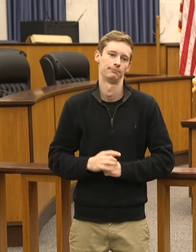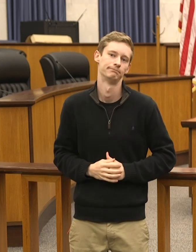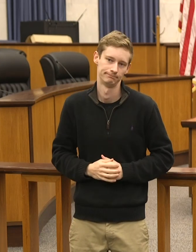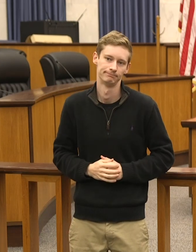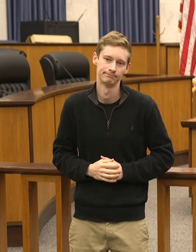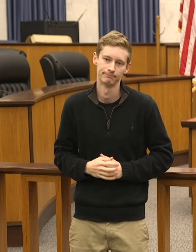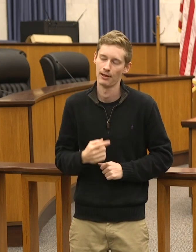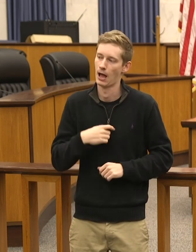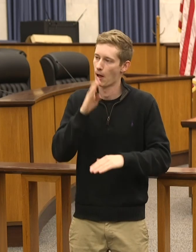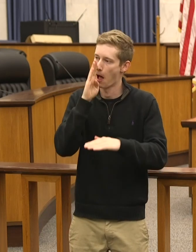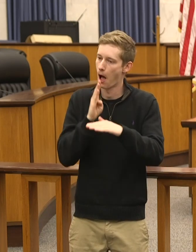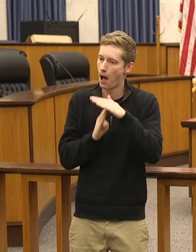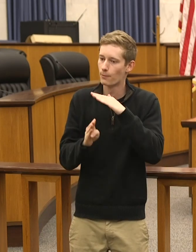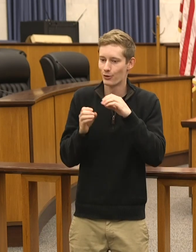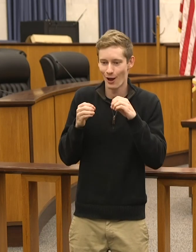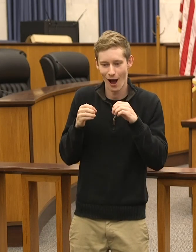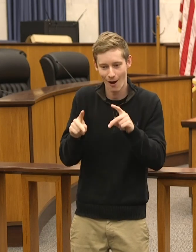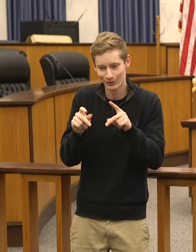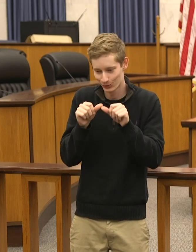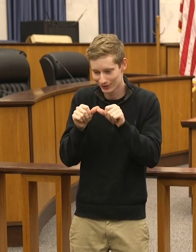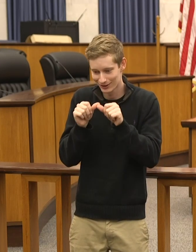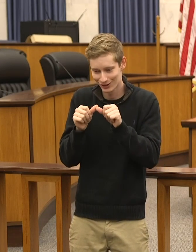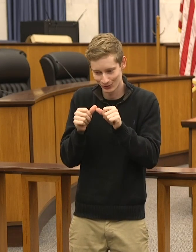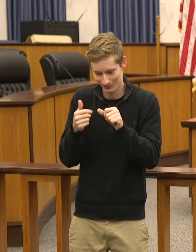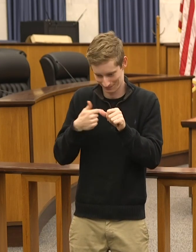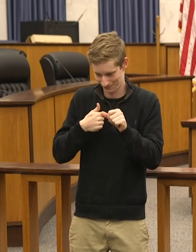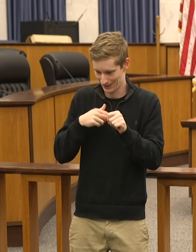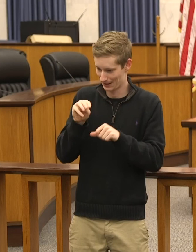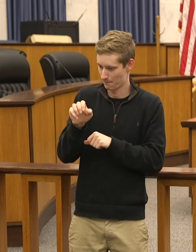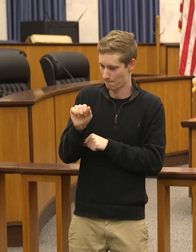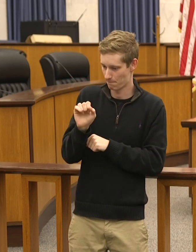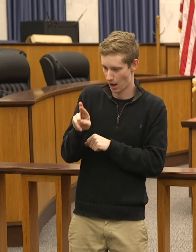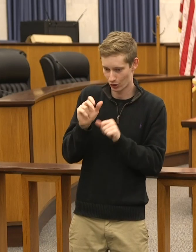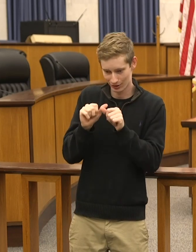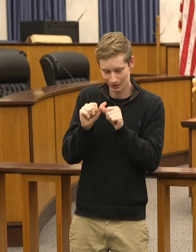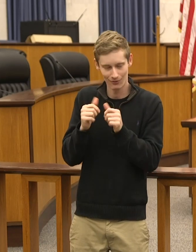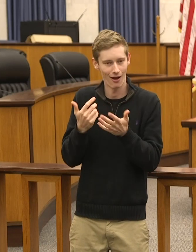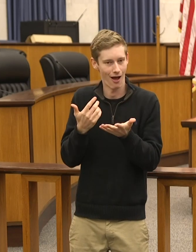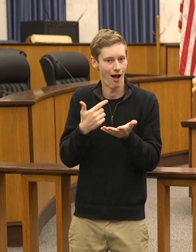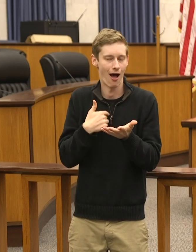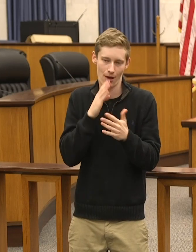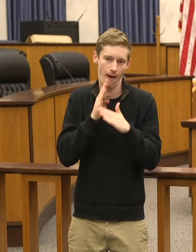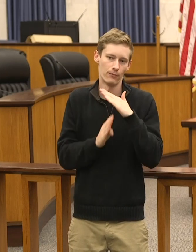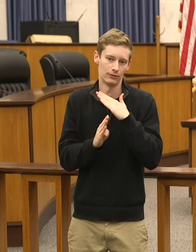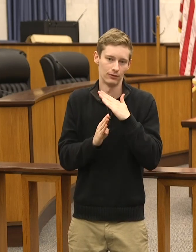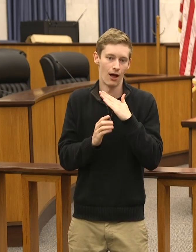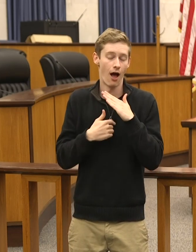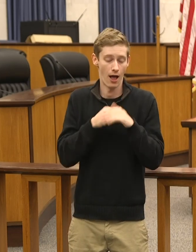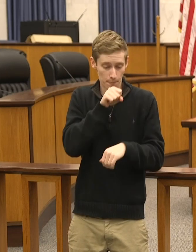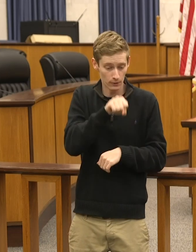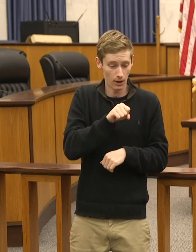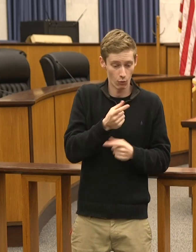opportunity to serve as the mayor of the city, because not only do I love what I do, I also love the people of this great